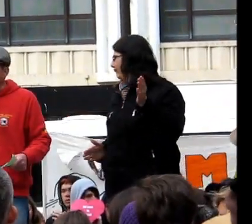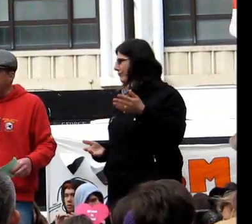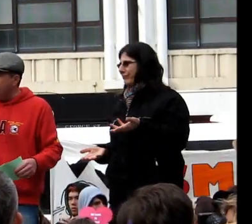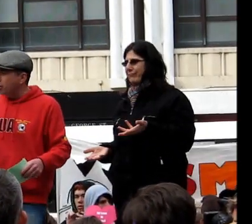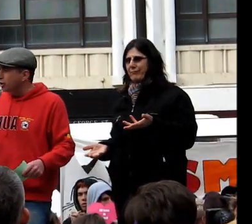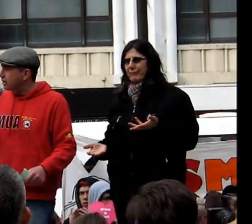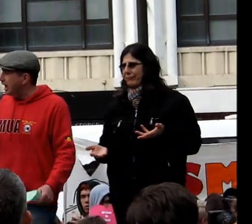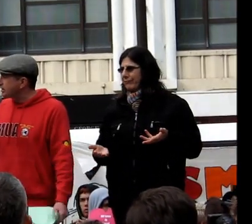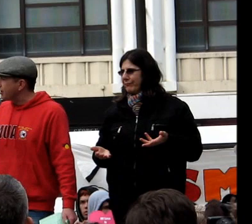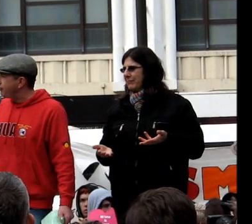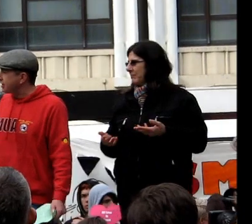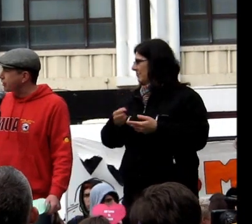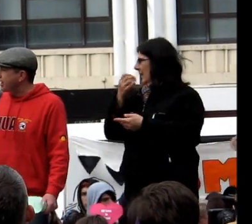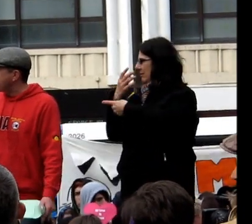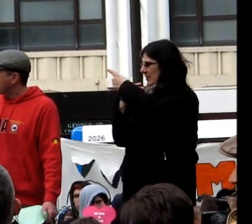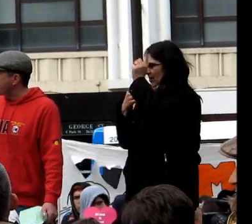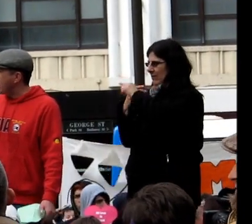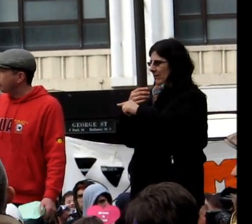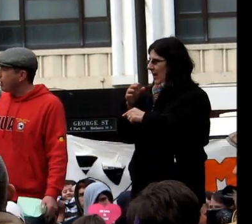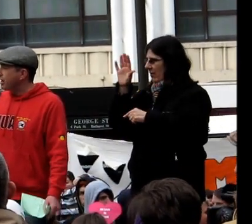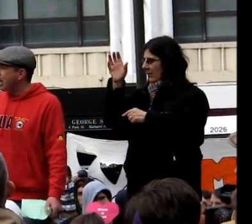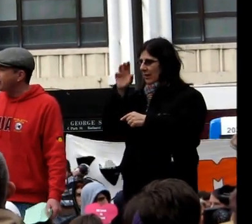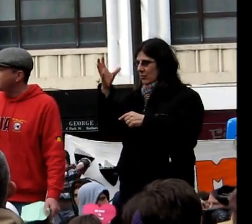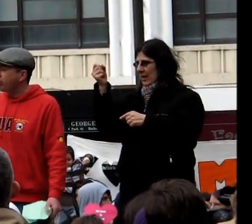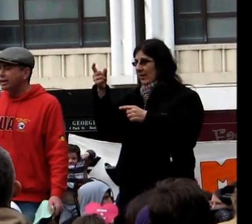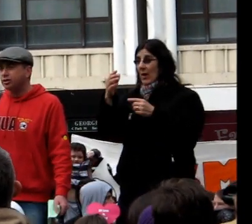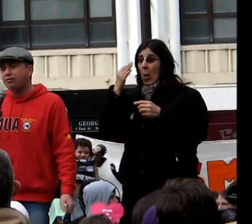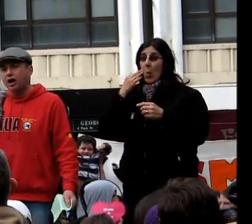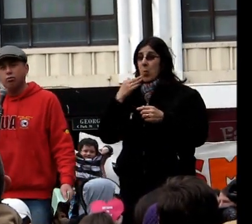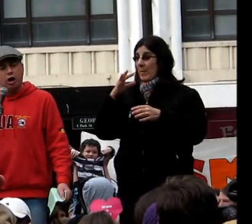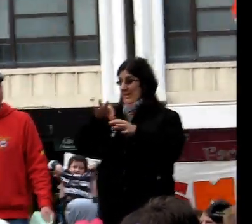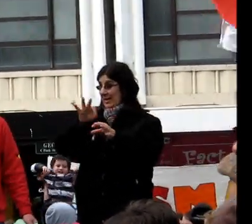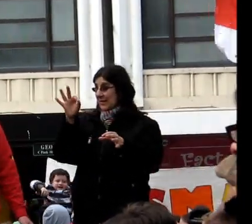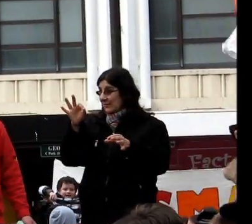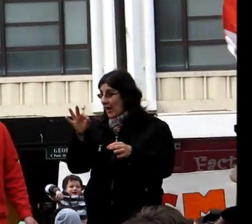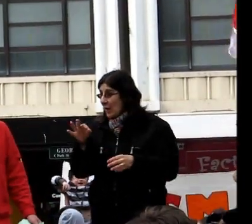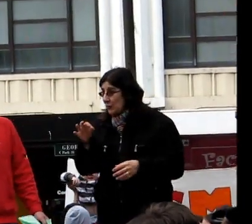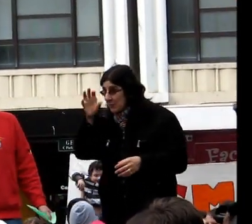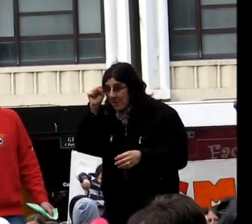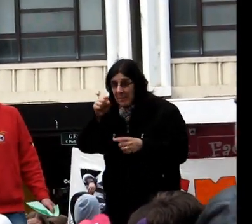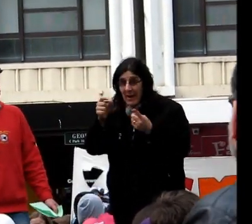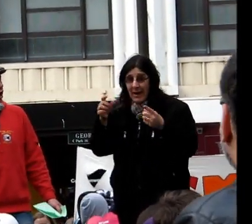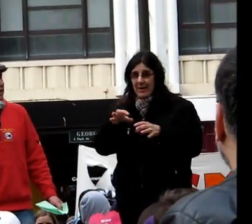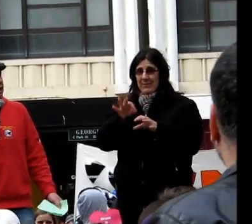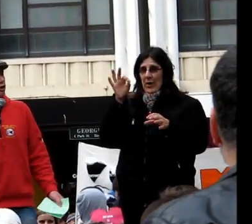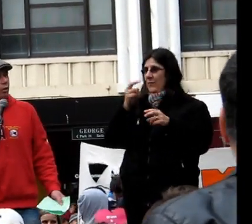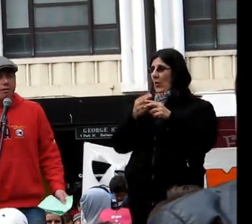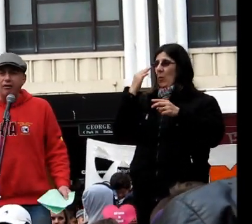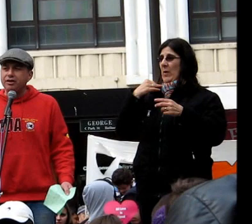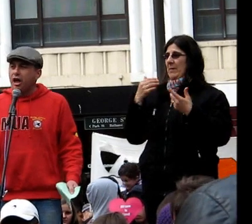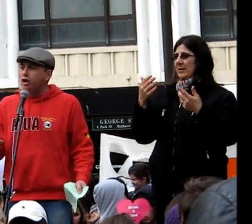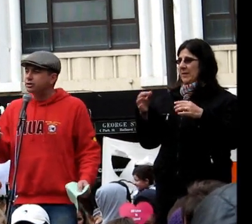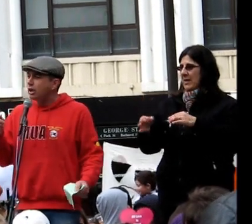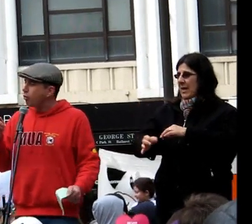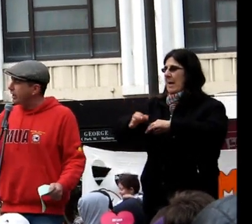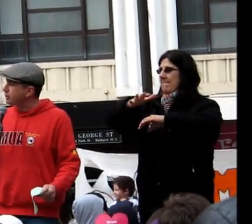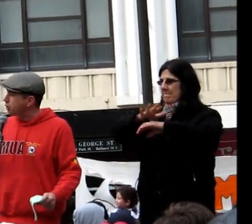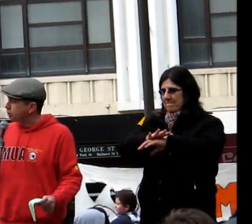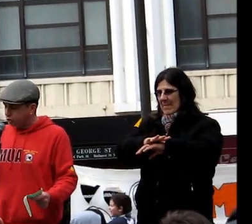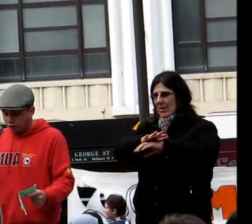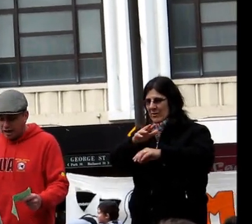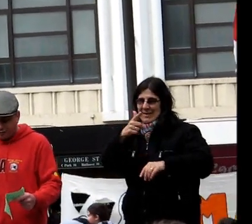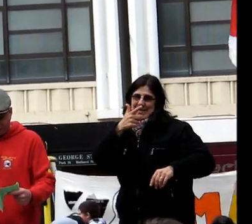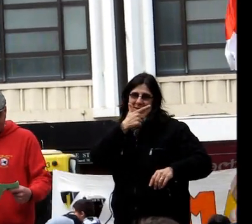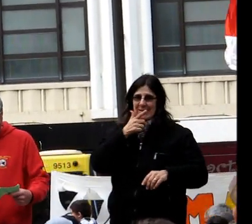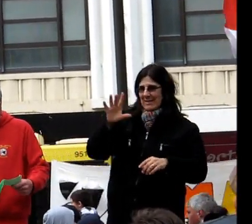As inevitable as the victory around women having the right to vote was, so will the right to marry those we